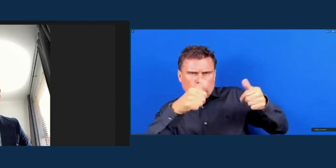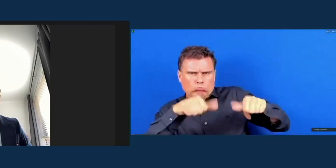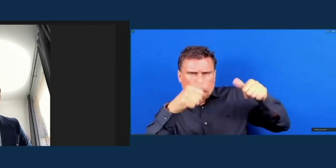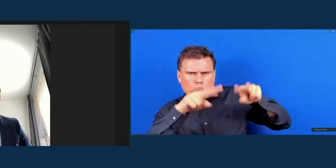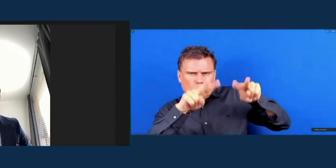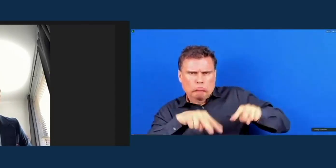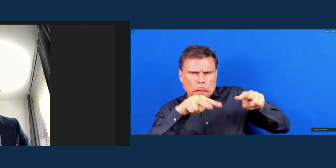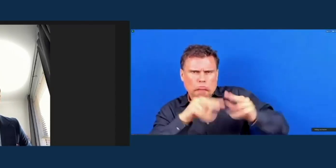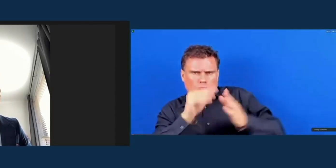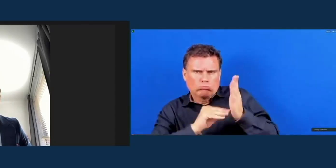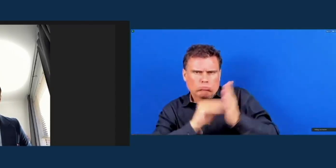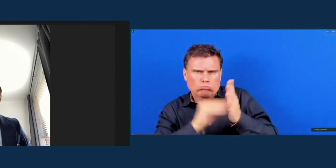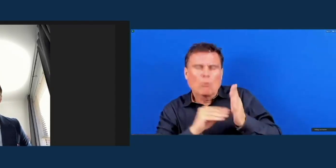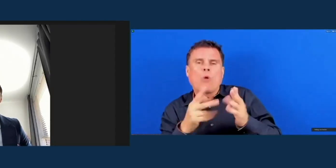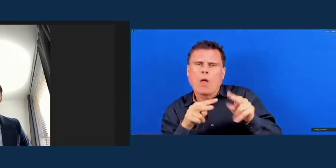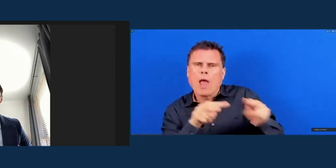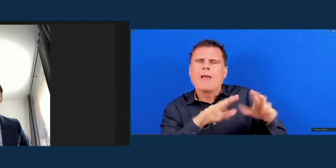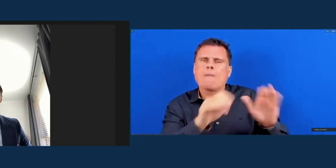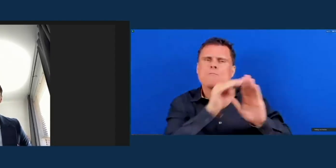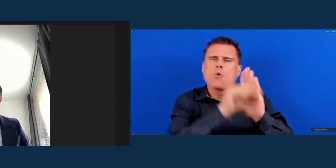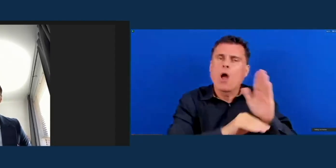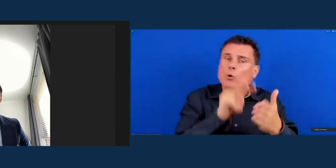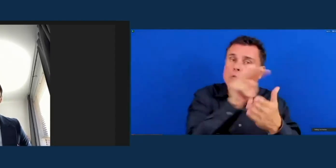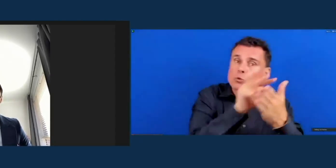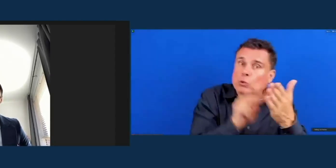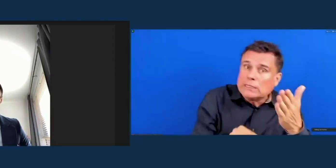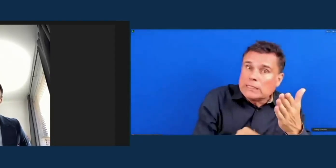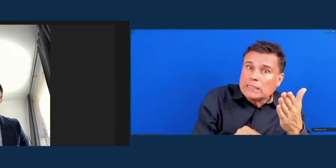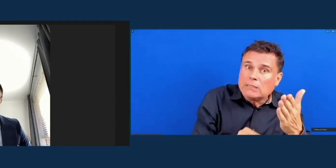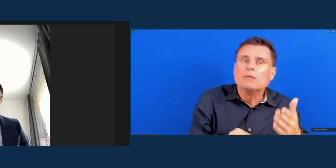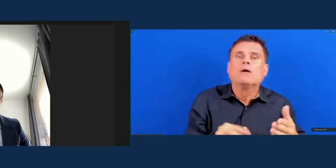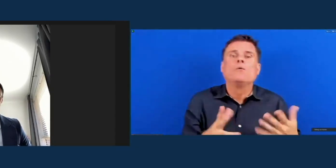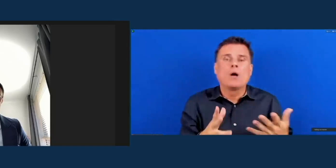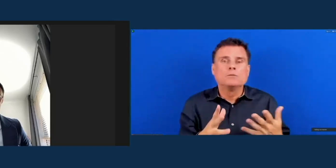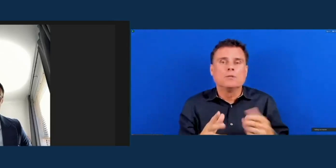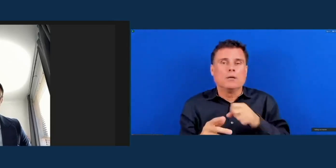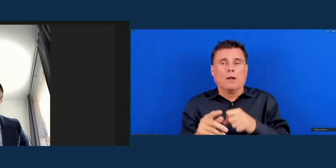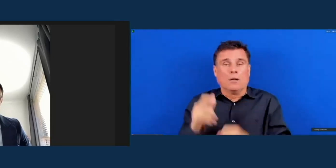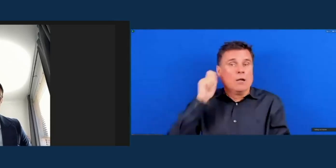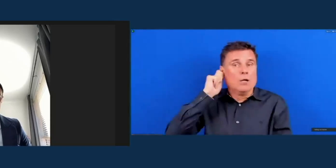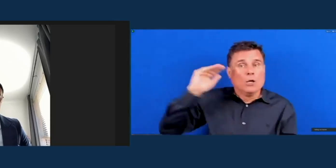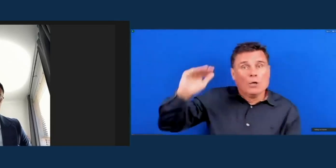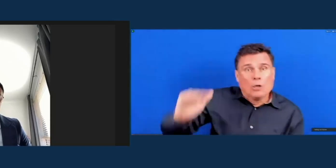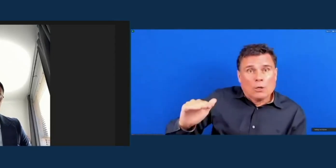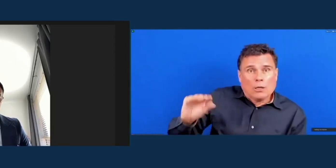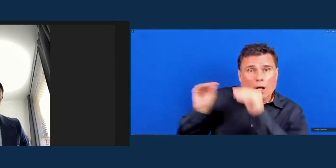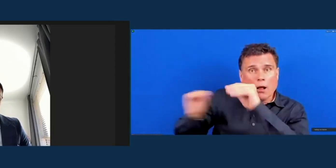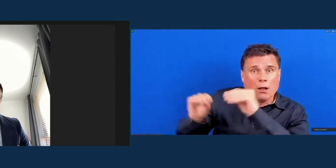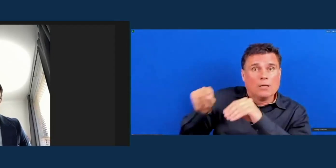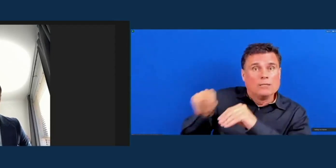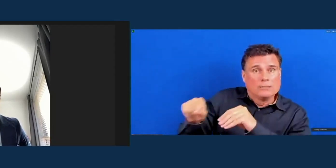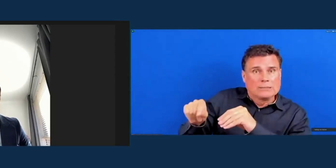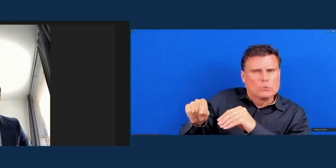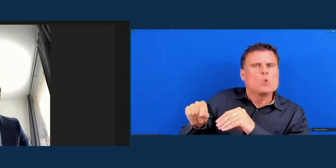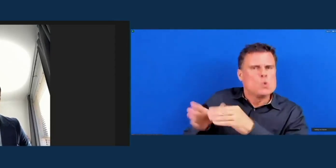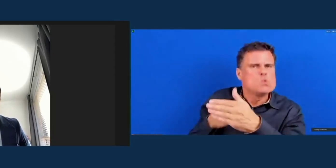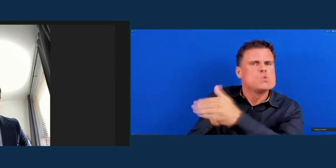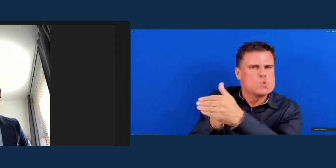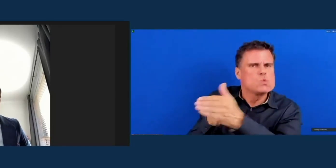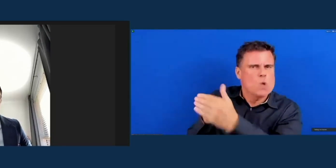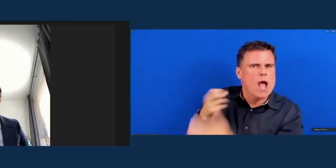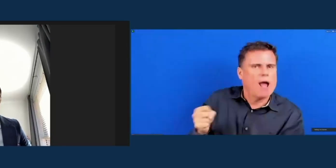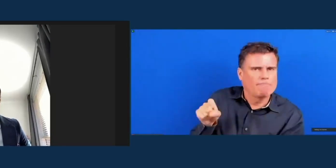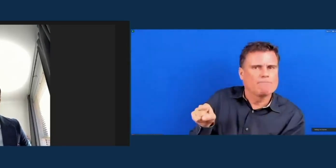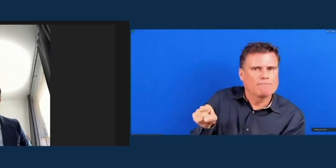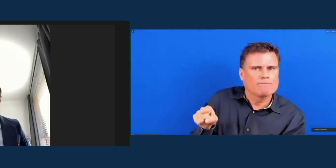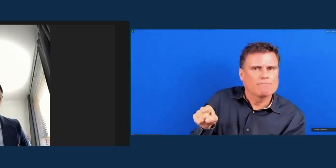Girls Education Challenge, funded by the FCDO to publish Towards Equity and Assessment as a technical brief.